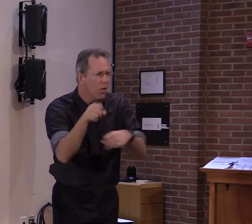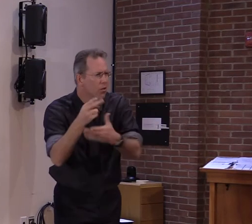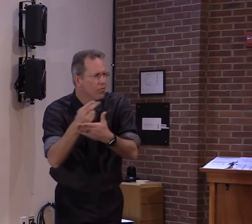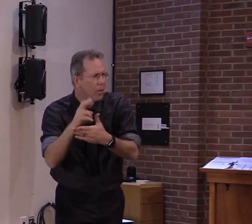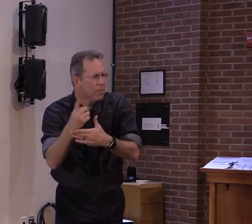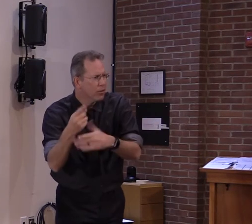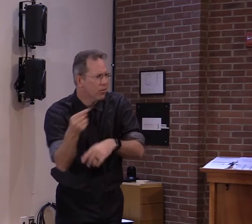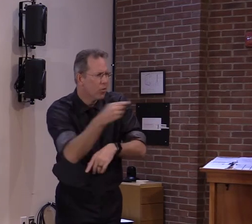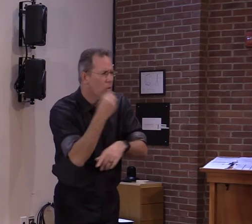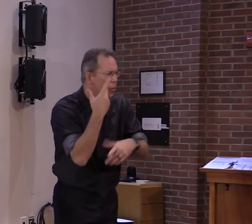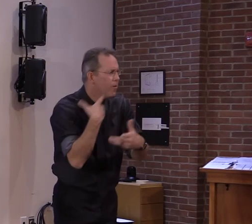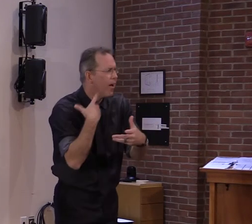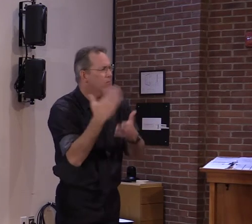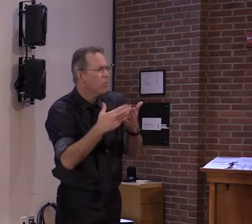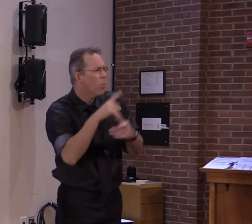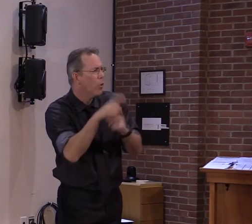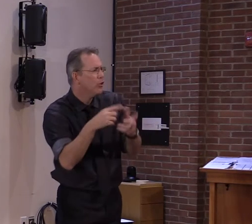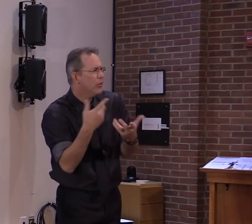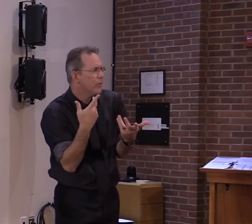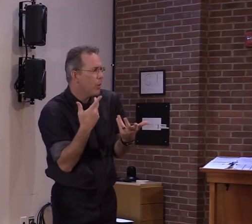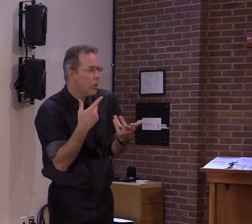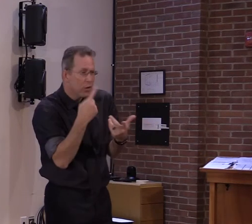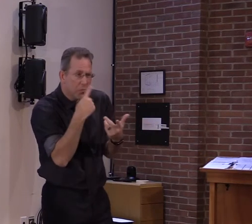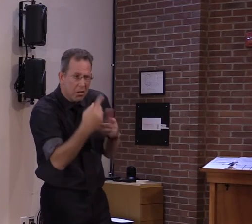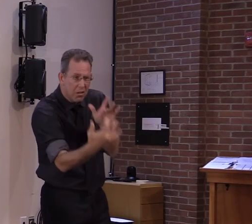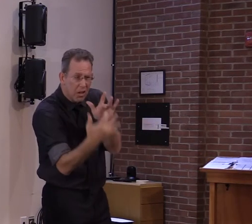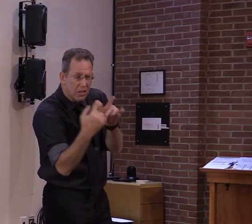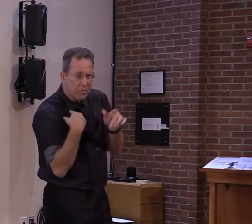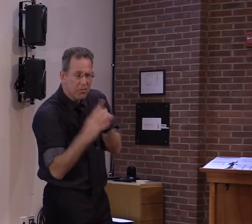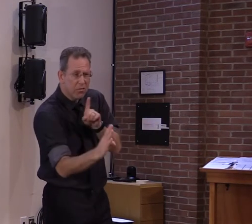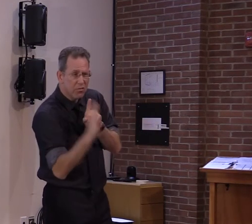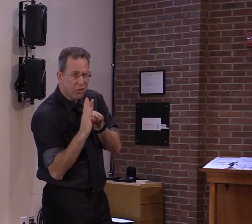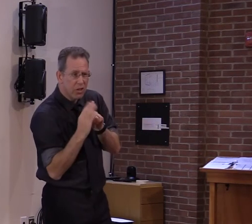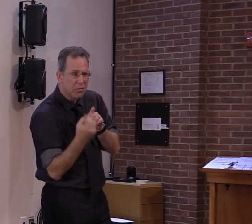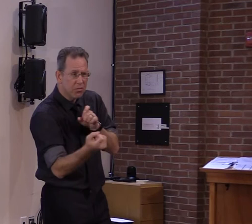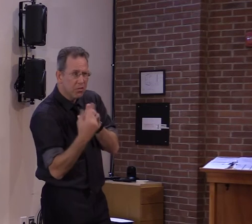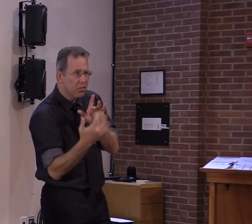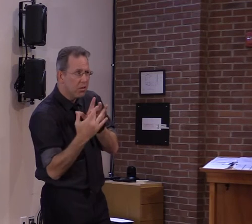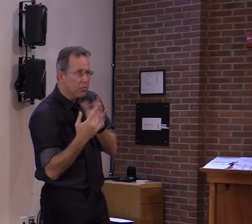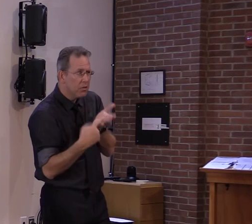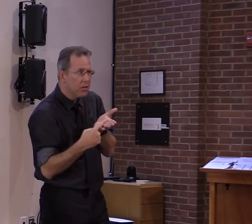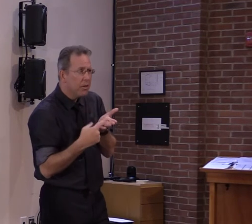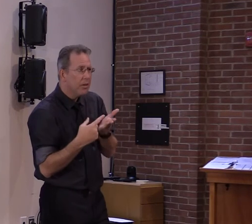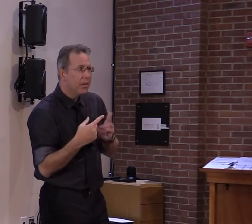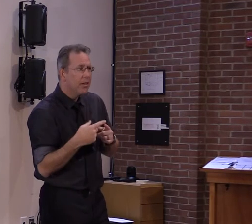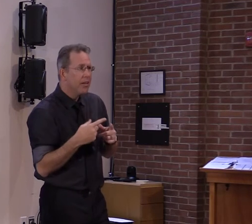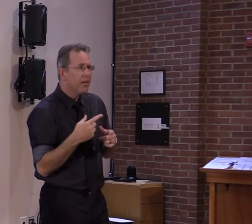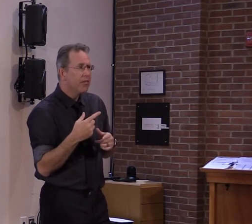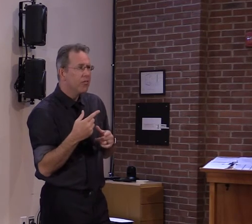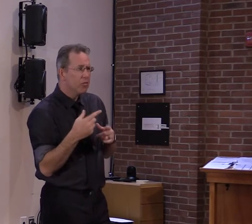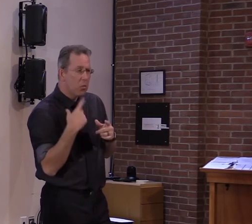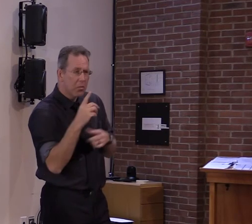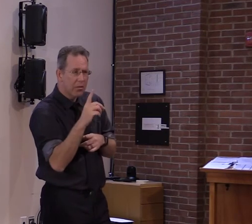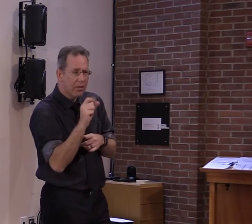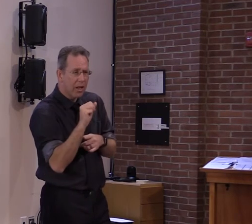I will do this. If you contact my office, we'll try to make sure that Dale takes a look at this particular